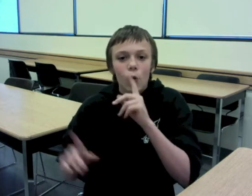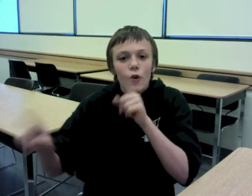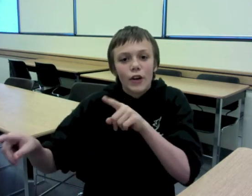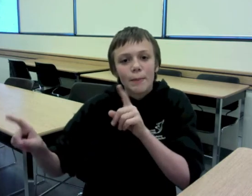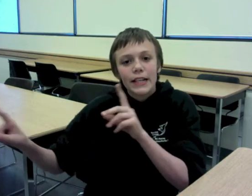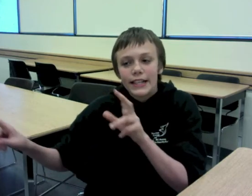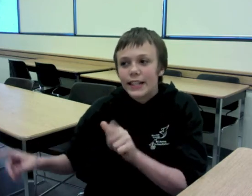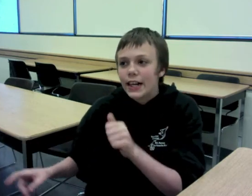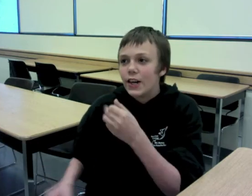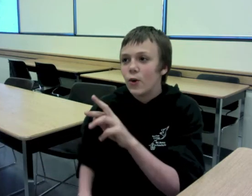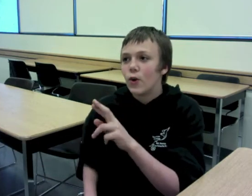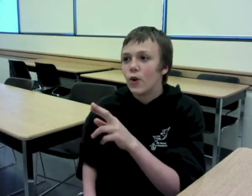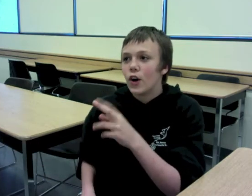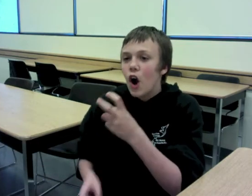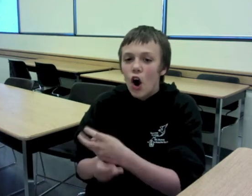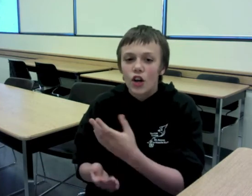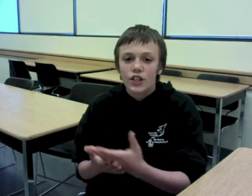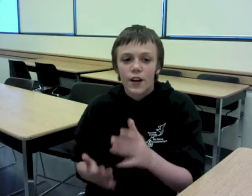ordering pizza or hard stuff